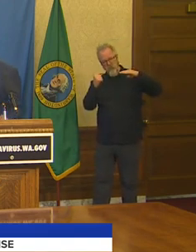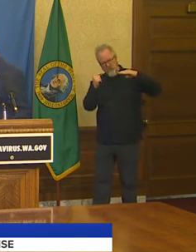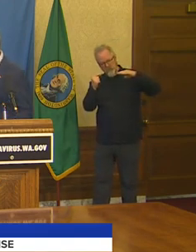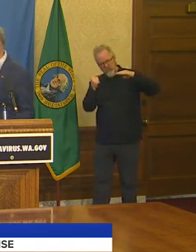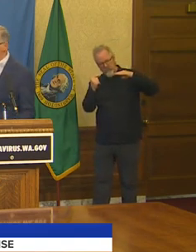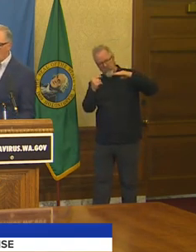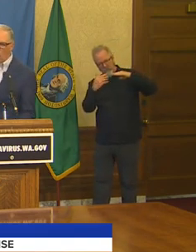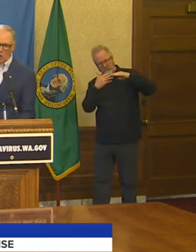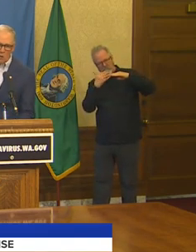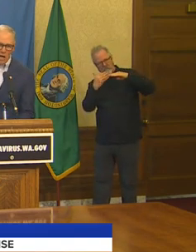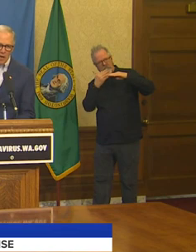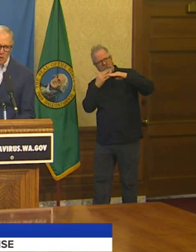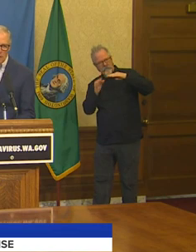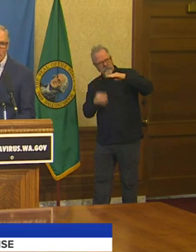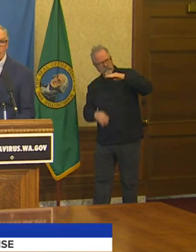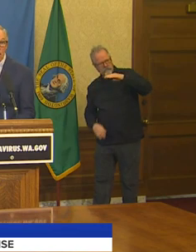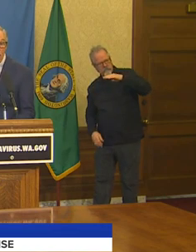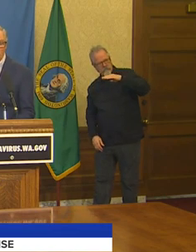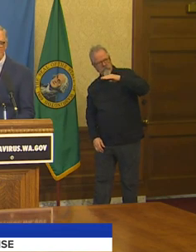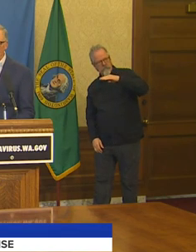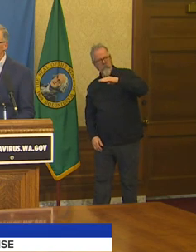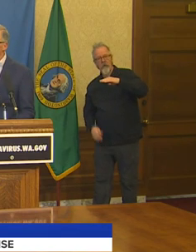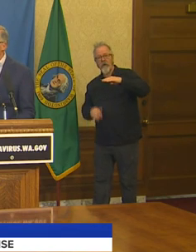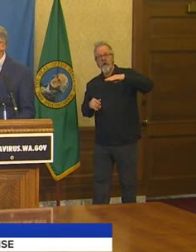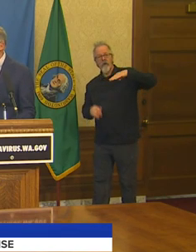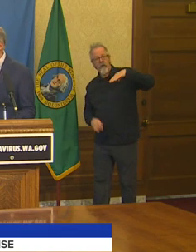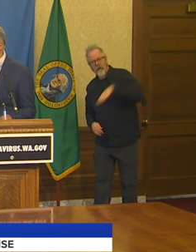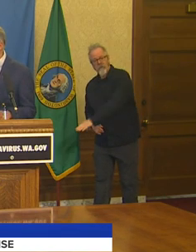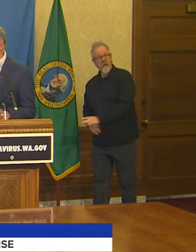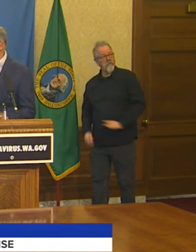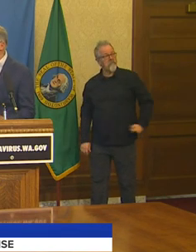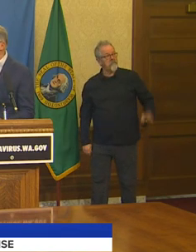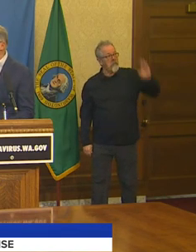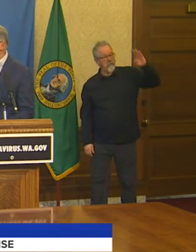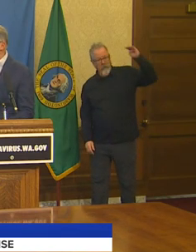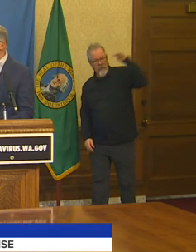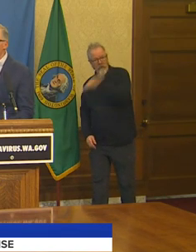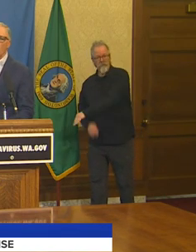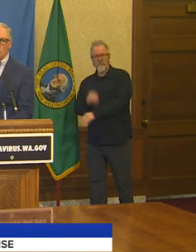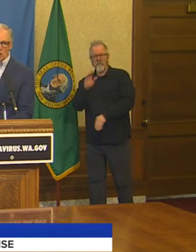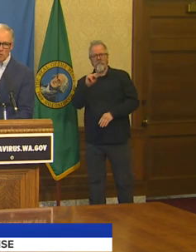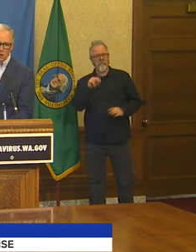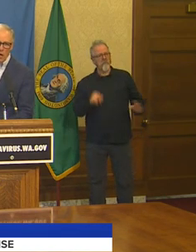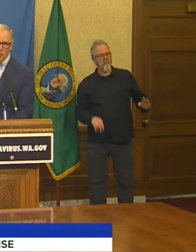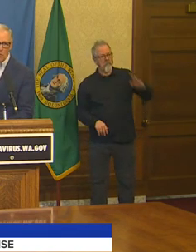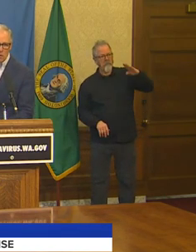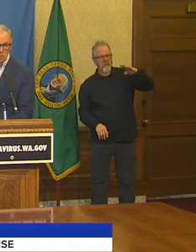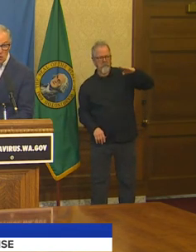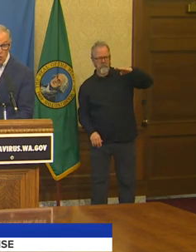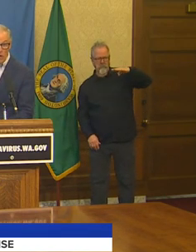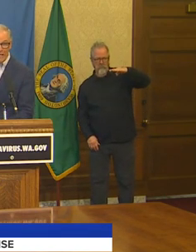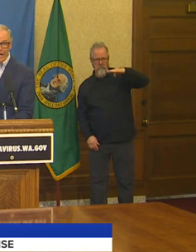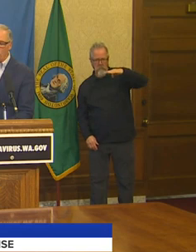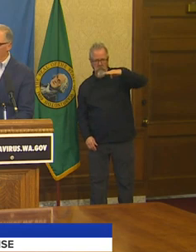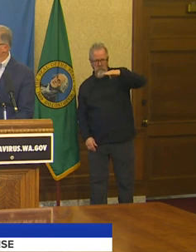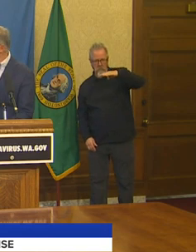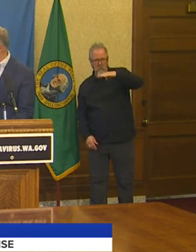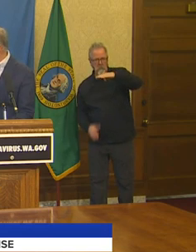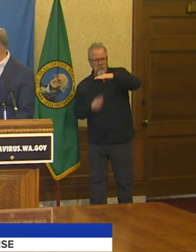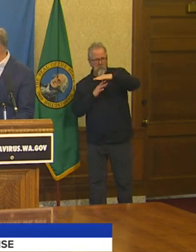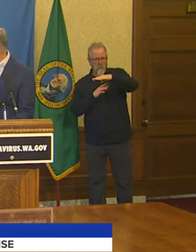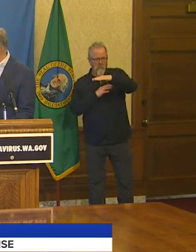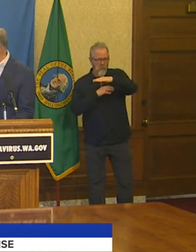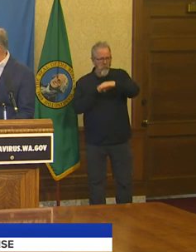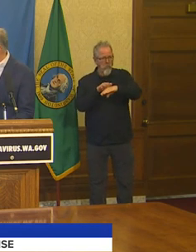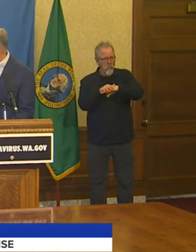much a plateau. This model is not as, obviously, is not optimism. It does not produce as much optimism as the one data point